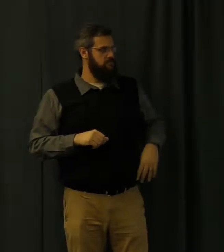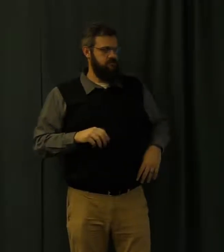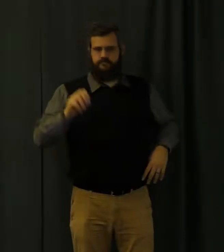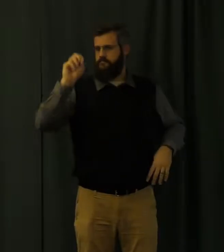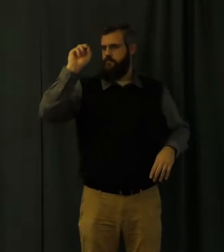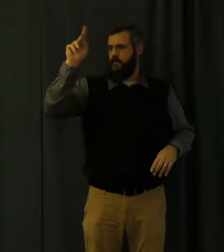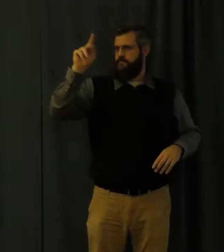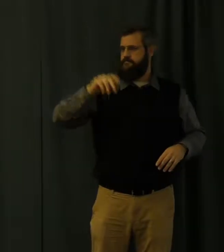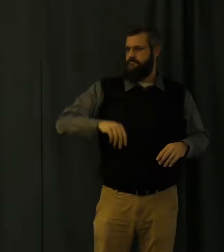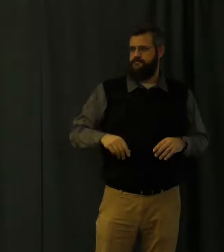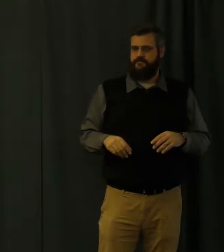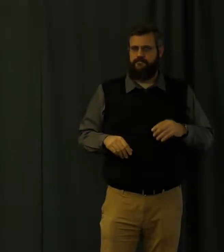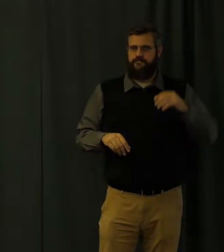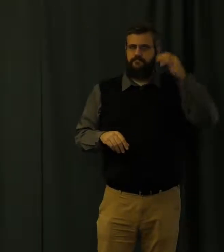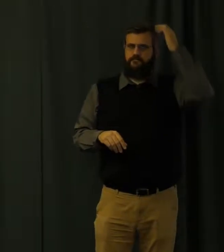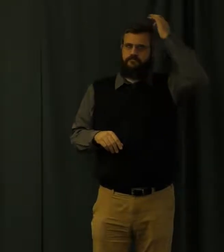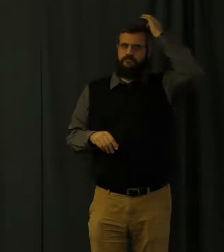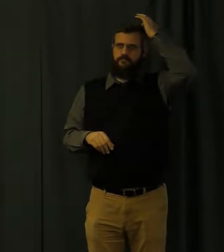Okay.